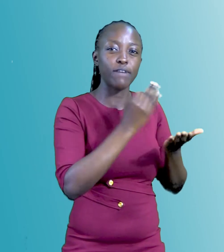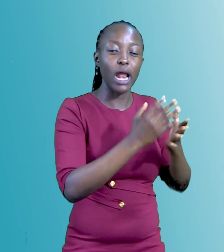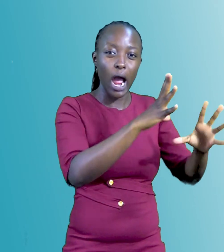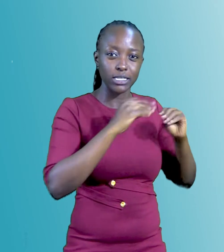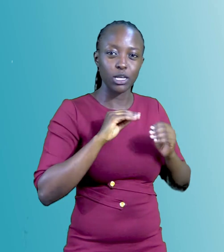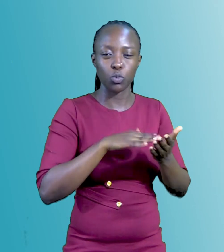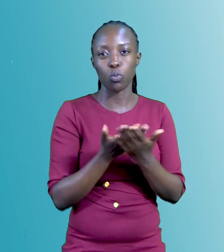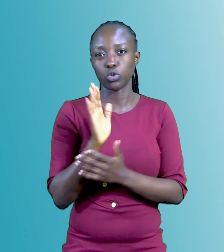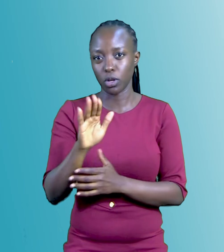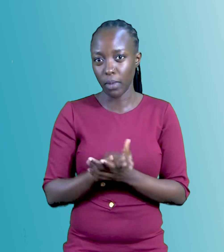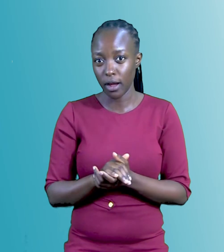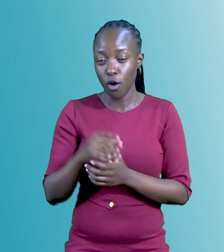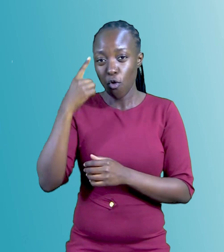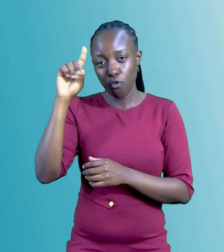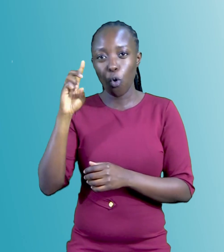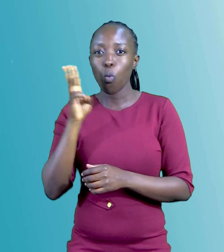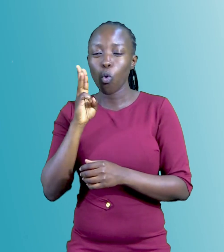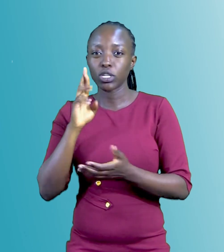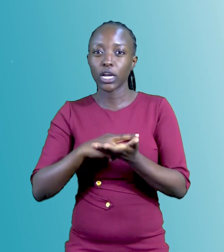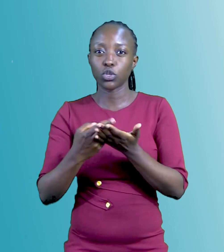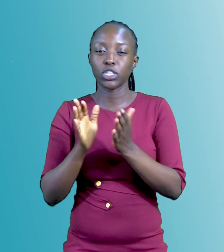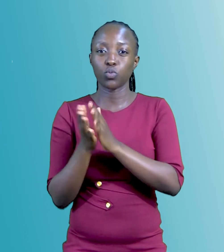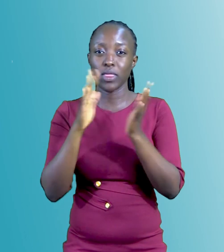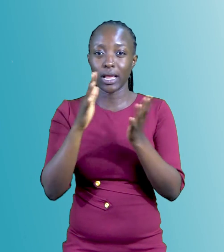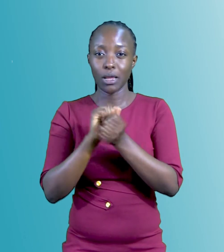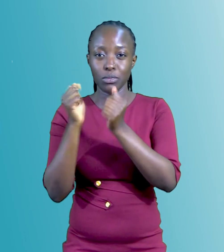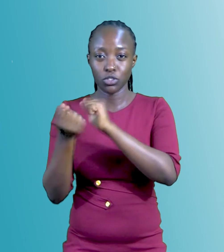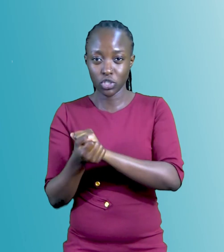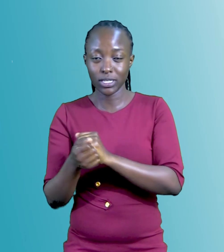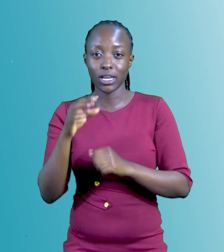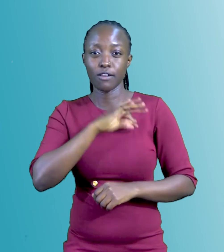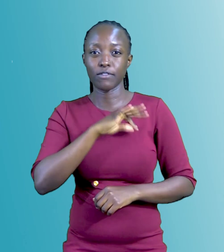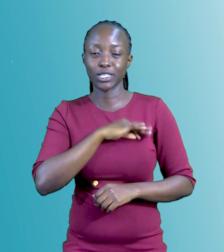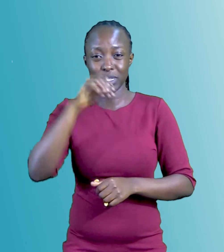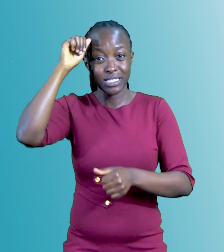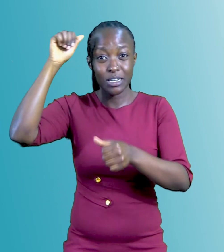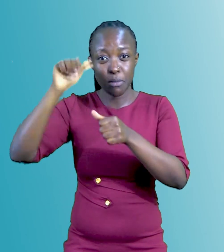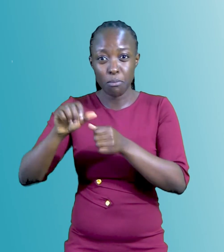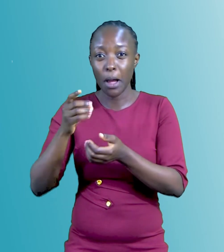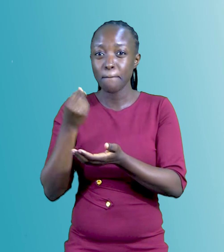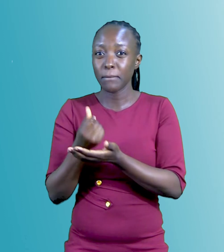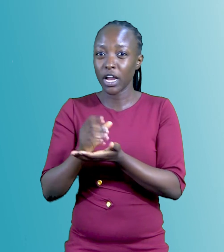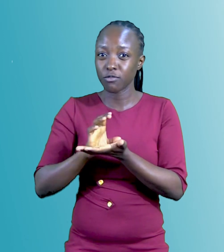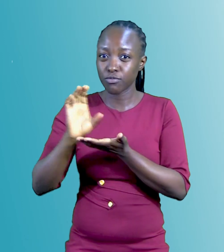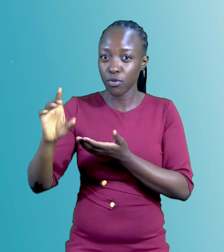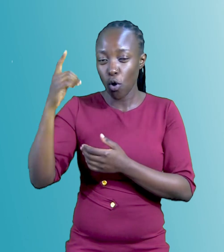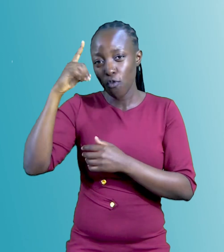and climate change investments. Please note that the award is to successful proposals after a WaterFund appraisal